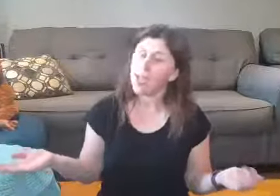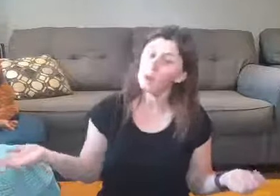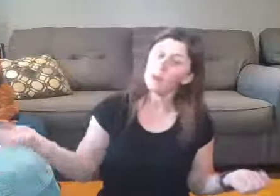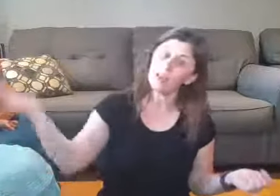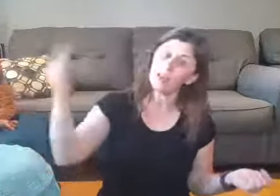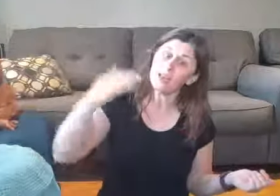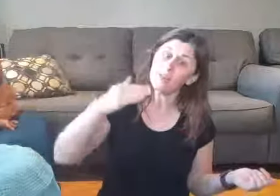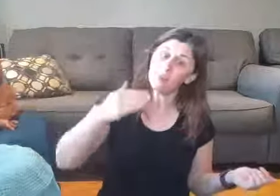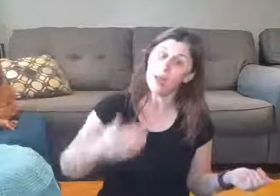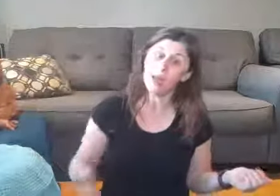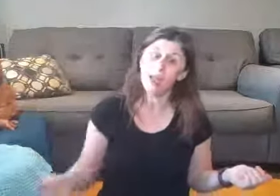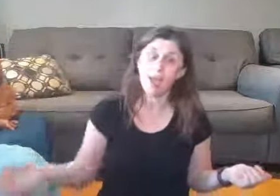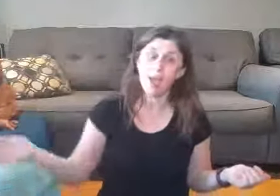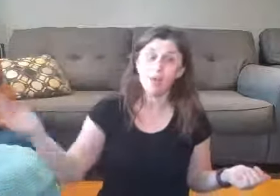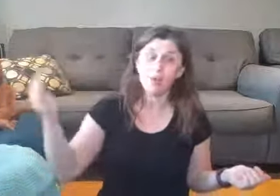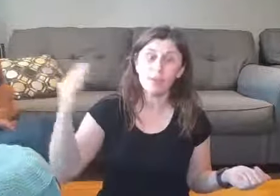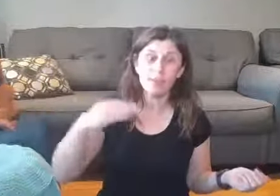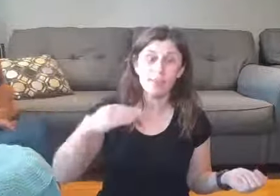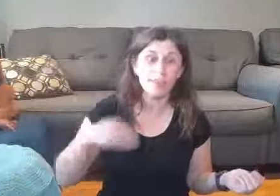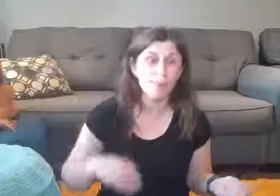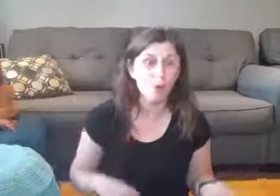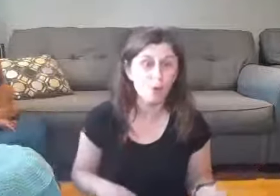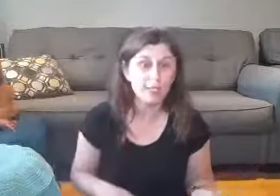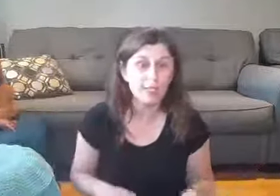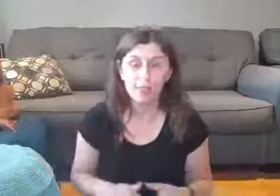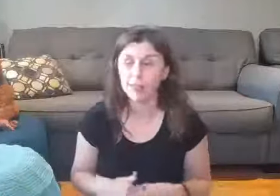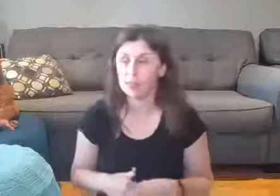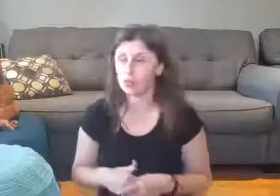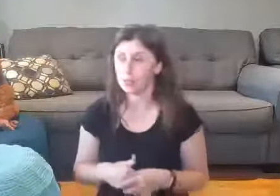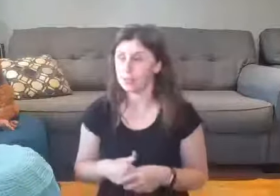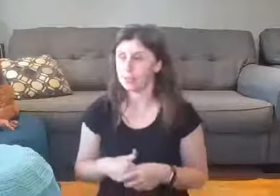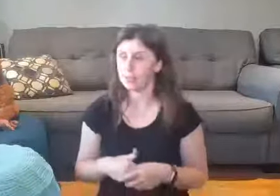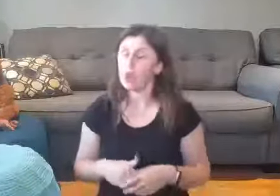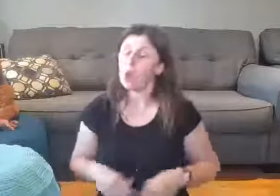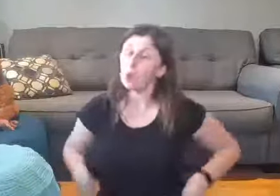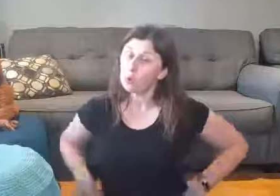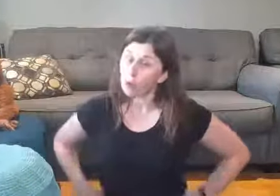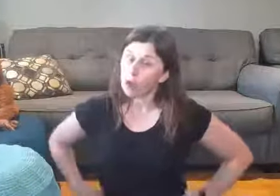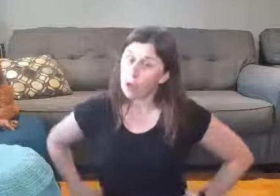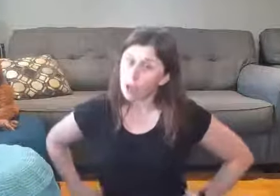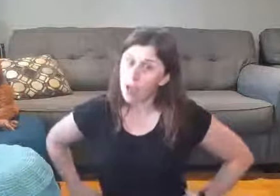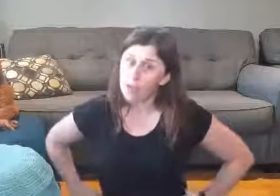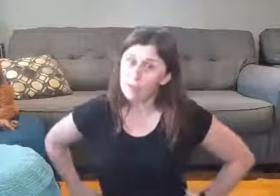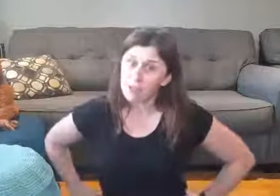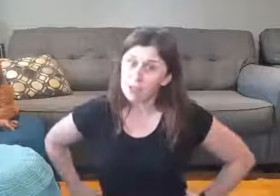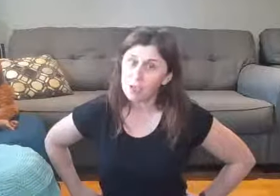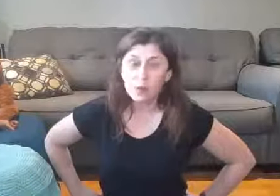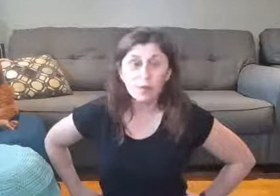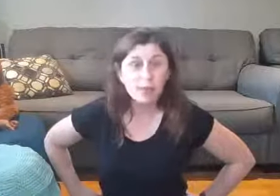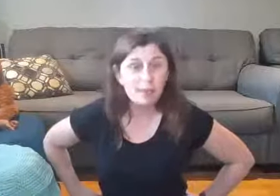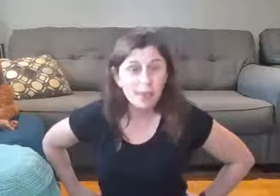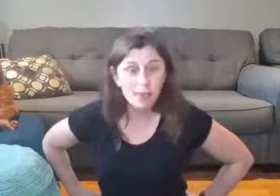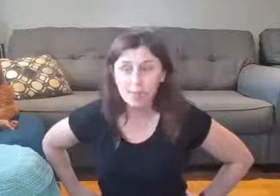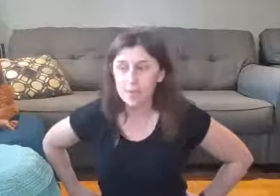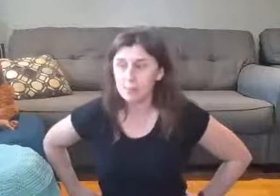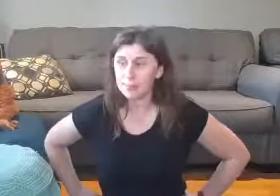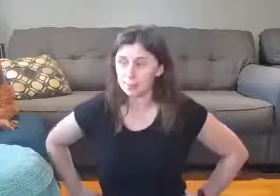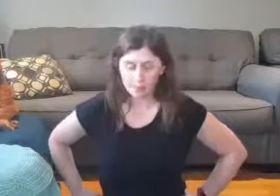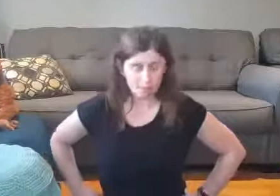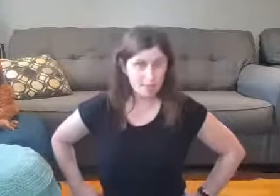we live way out in the forest and the trees. We grow a lot of vegetables and maybe keep some